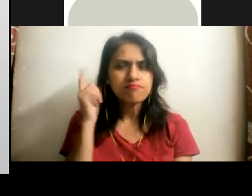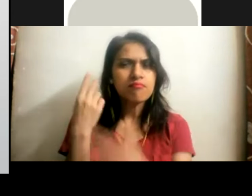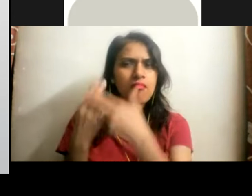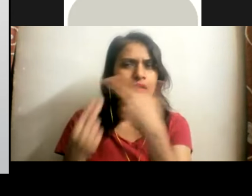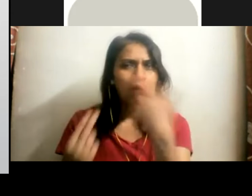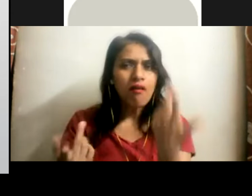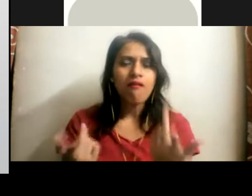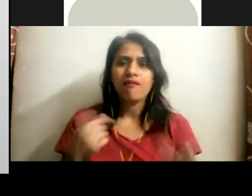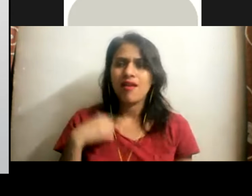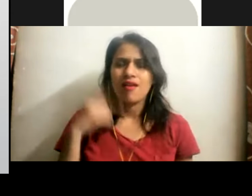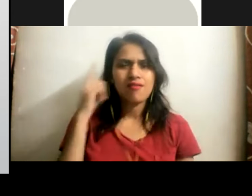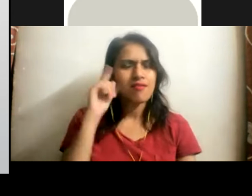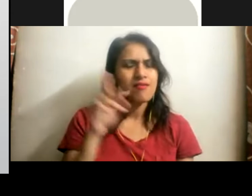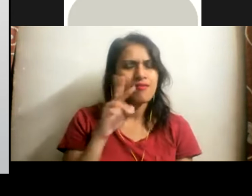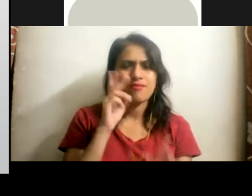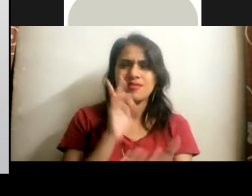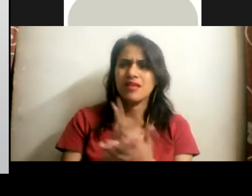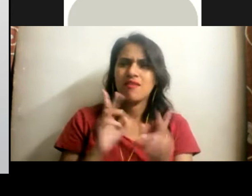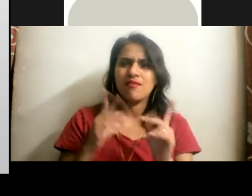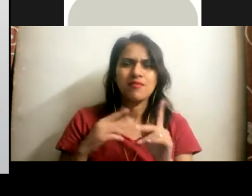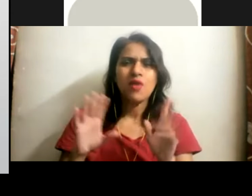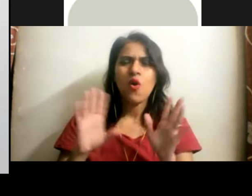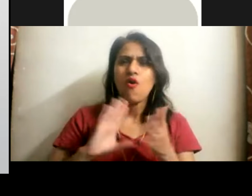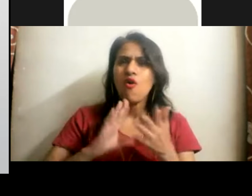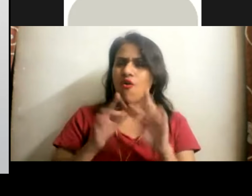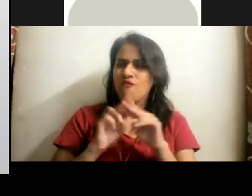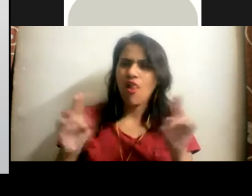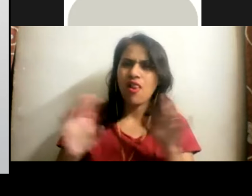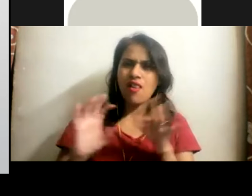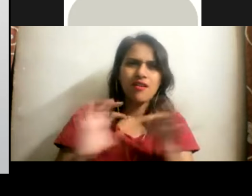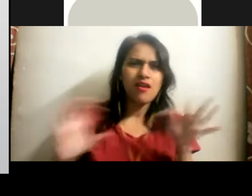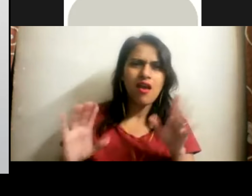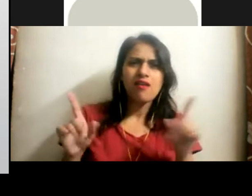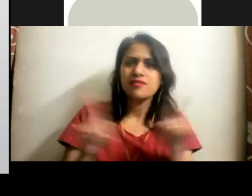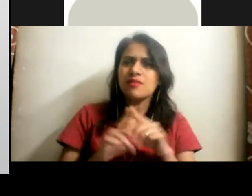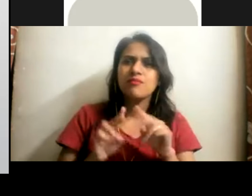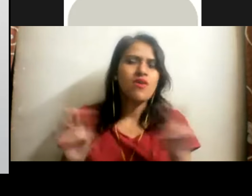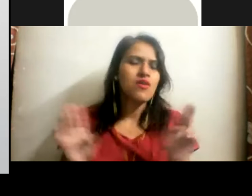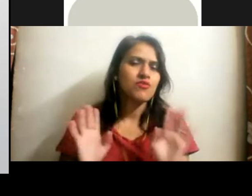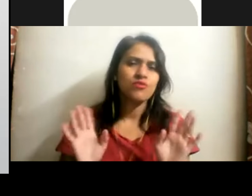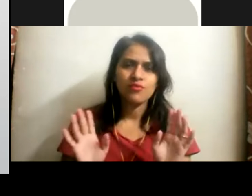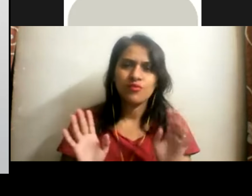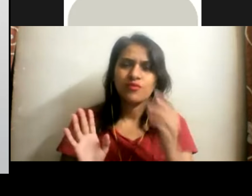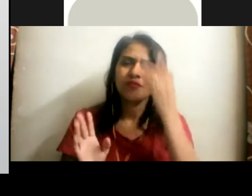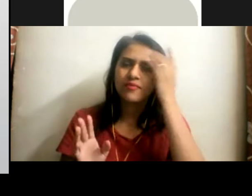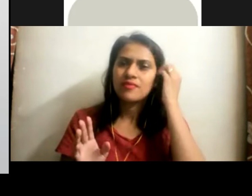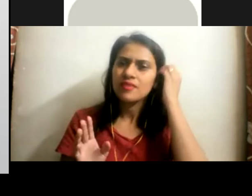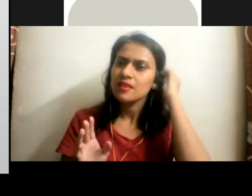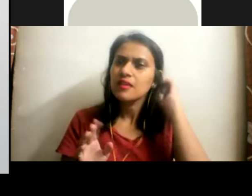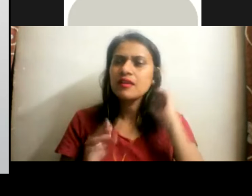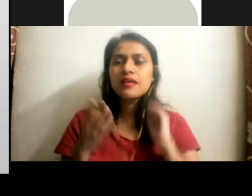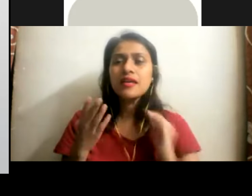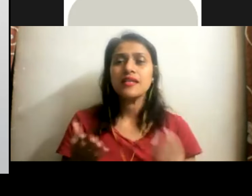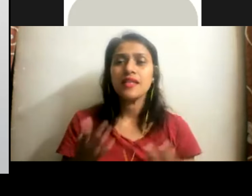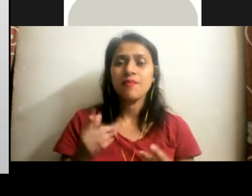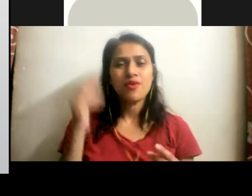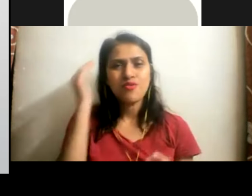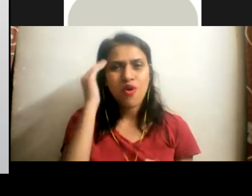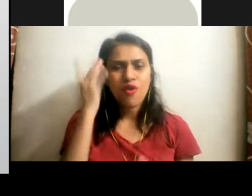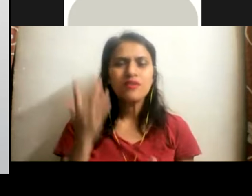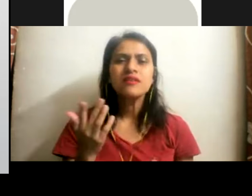remain completely detached. And also similarly, the approach itself says that the knowledge that we are getting